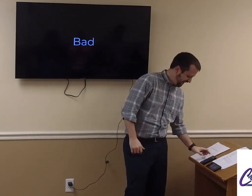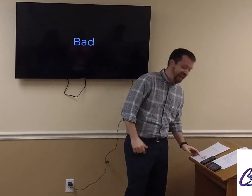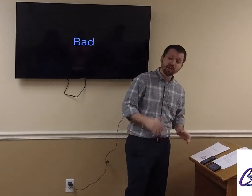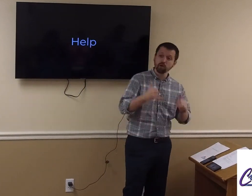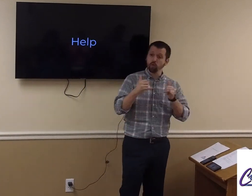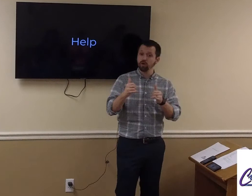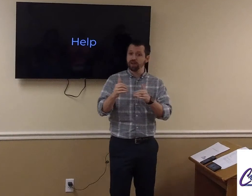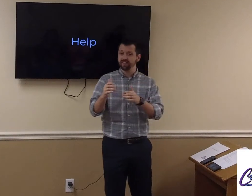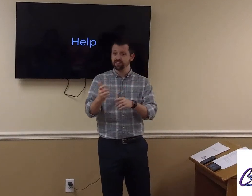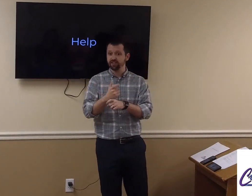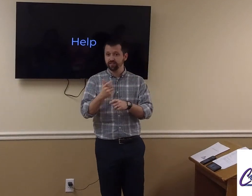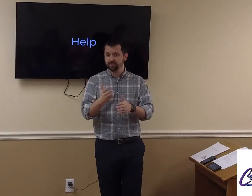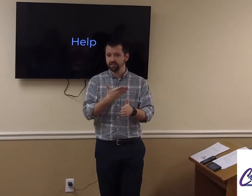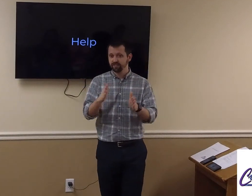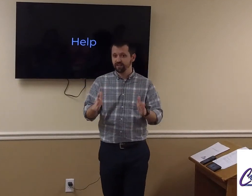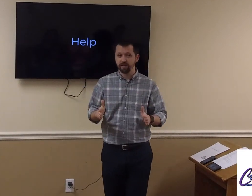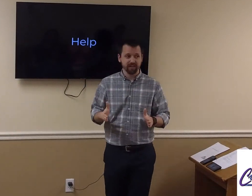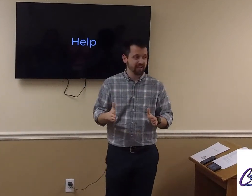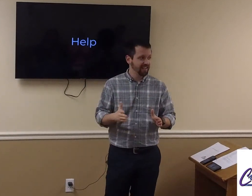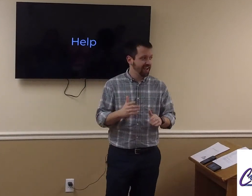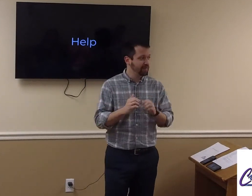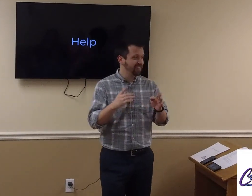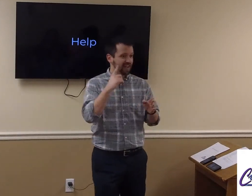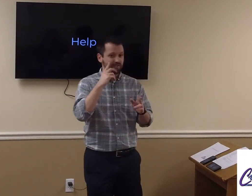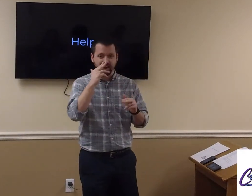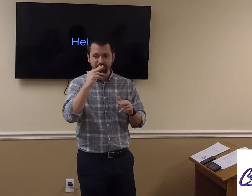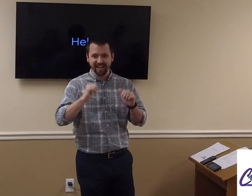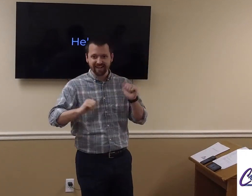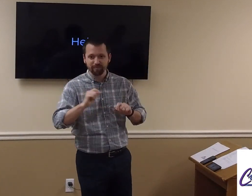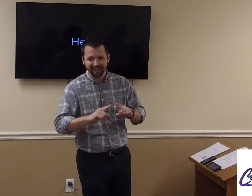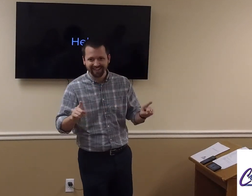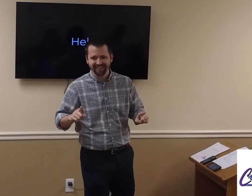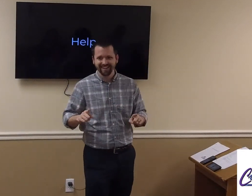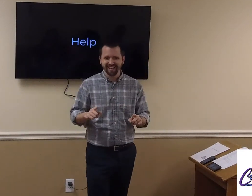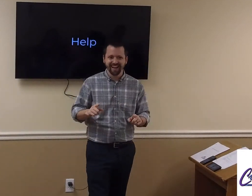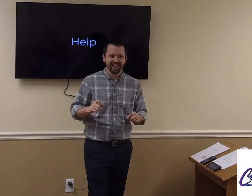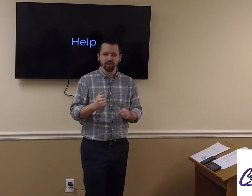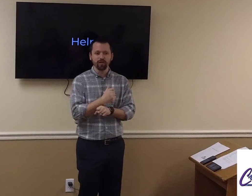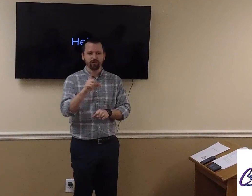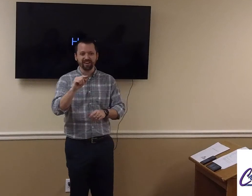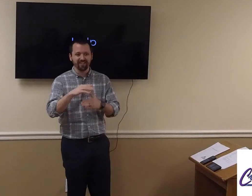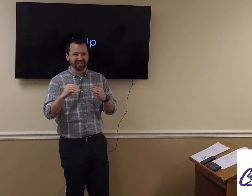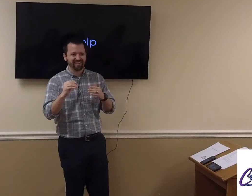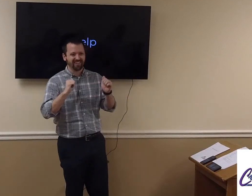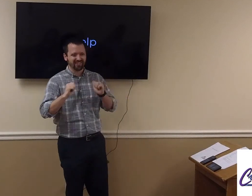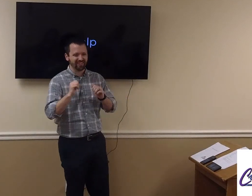I am an award-winning singer. Oh, I mean, yes. everybody thought it was a comedy act, but I still won $20 at a talent show in